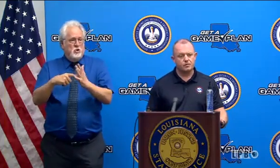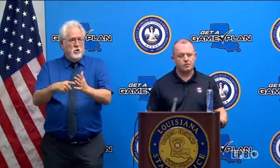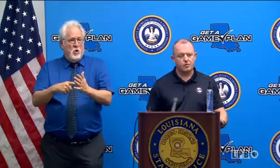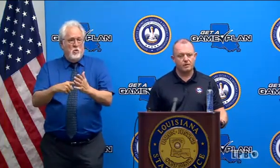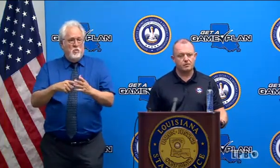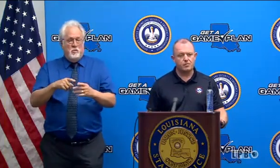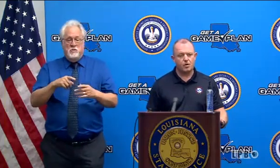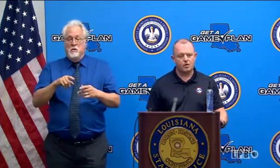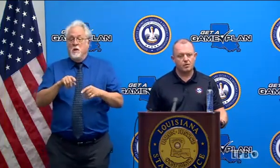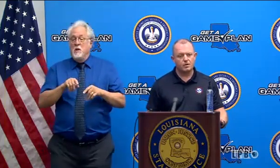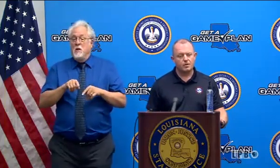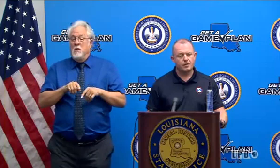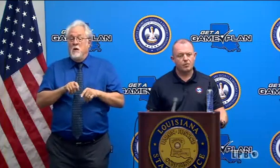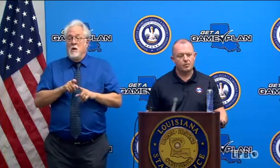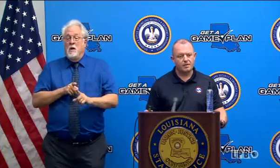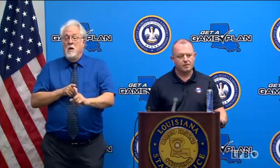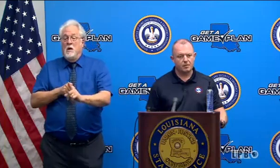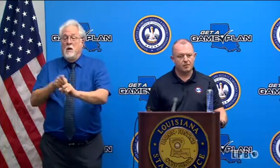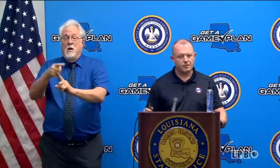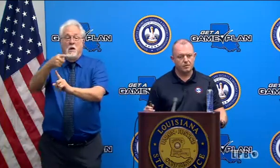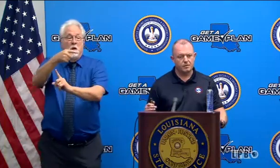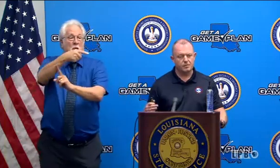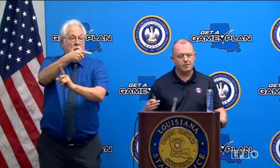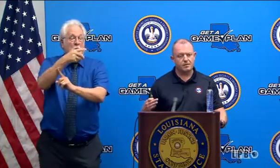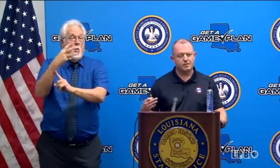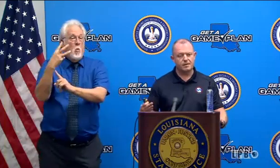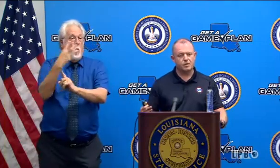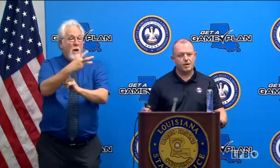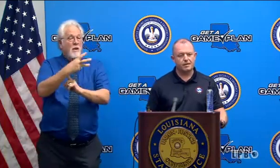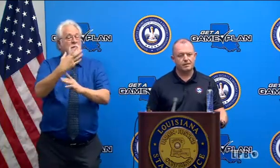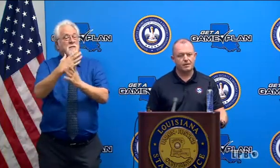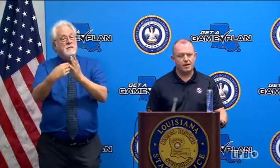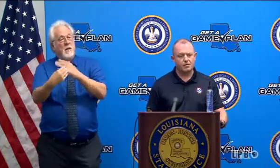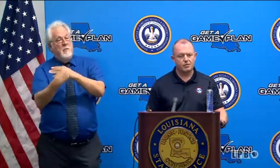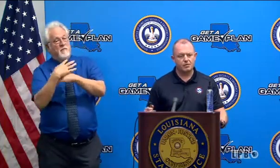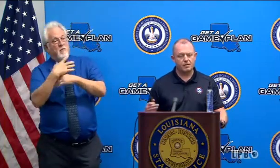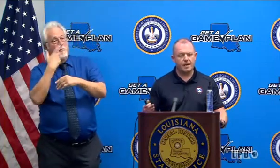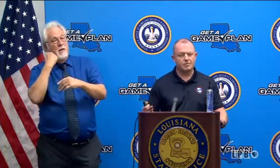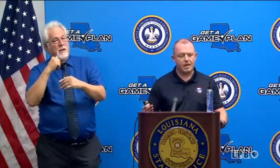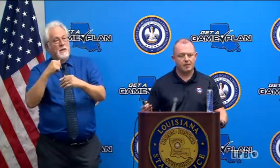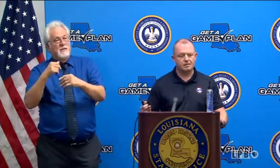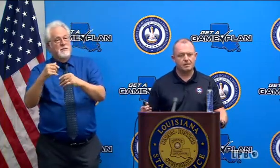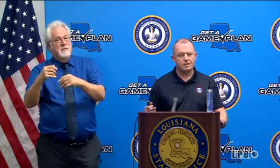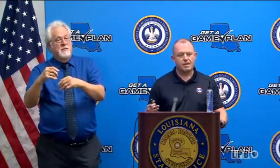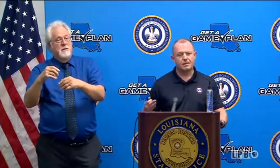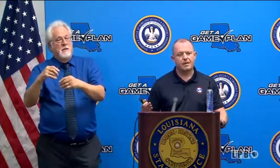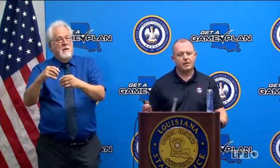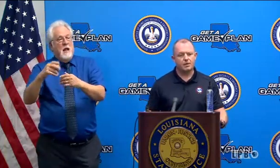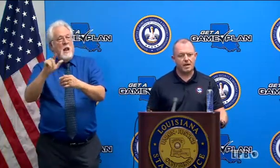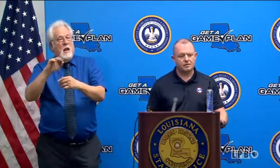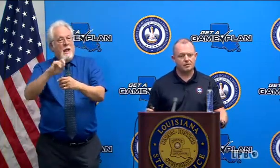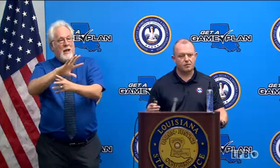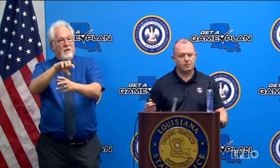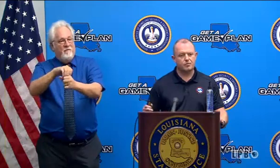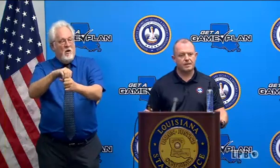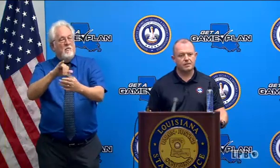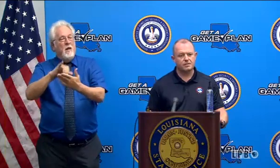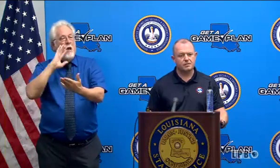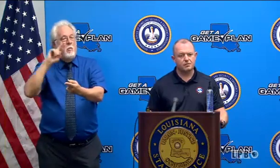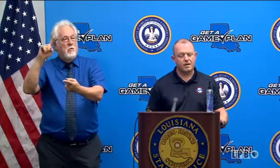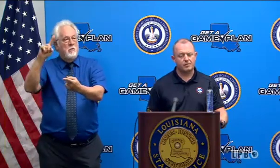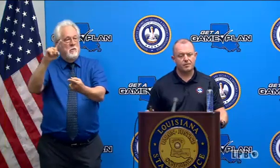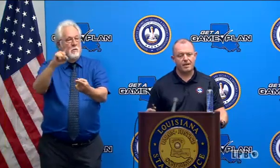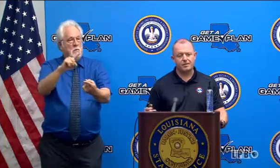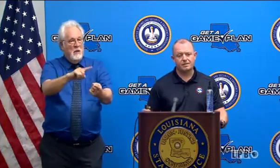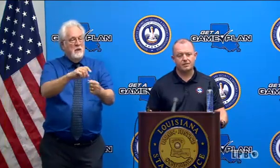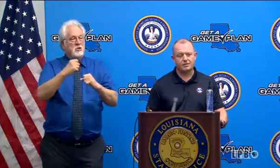to move to the west tomorrow, there would be some influences because it's interacting now with landmass, and then that would actually start to diminish